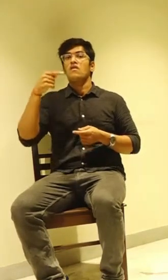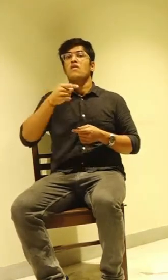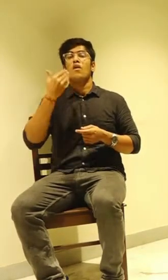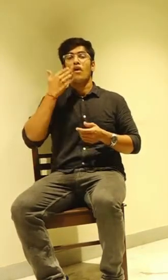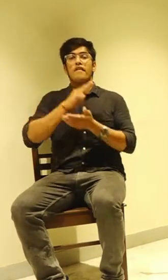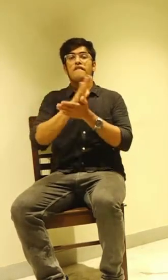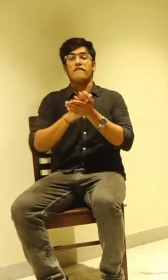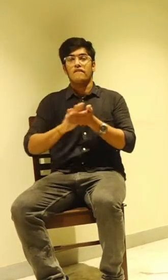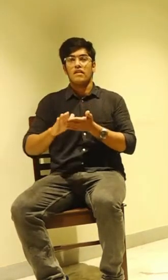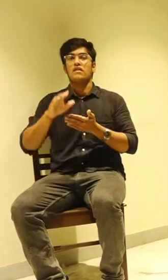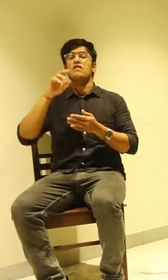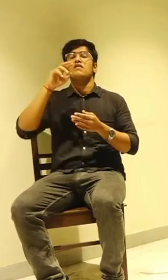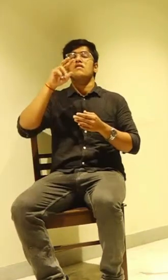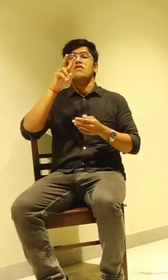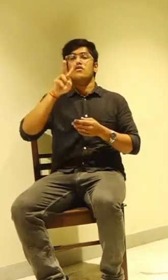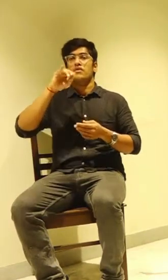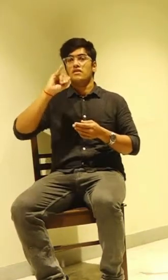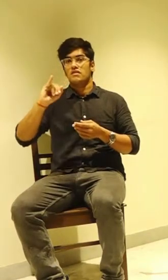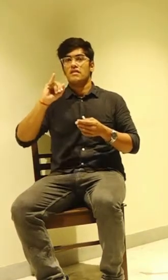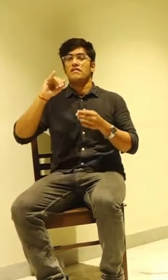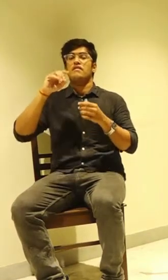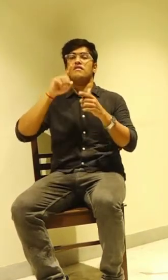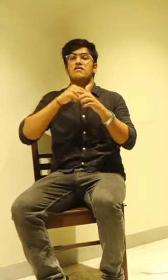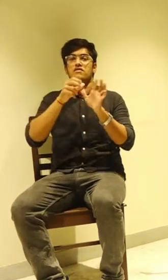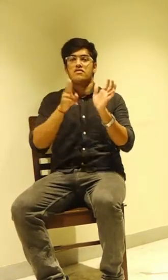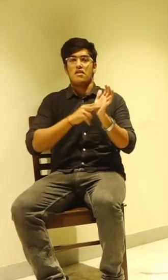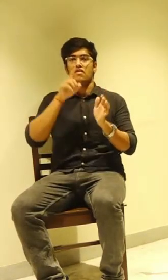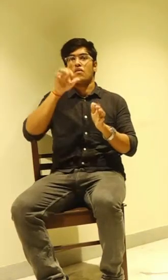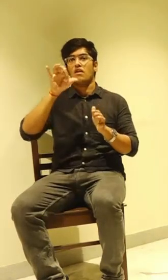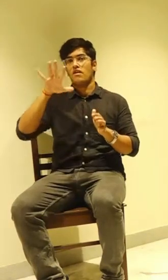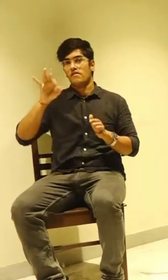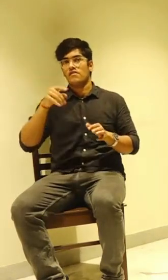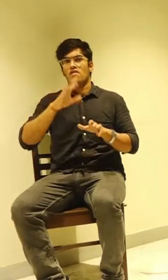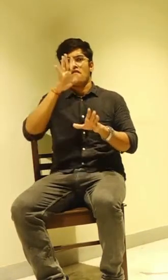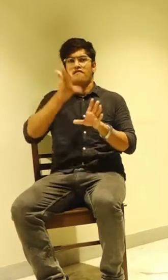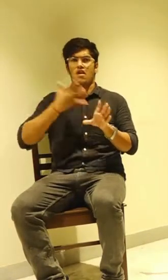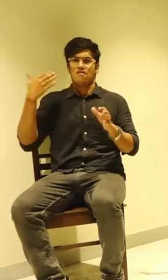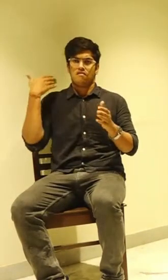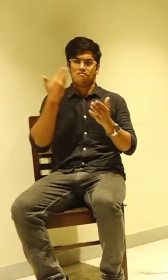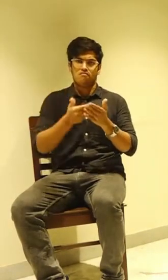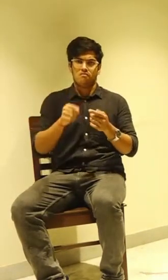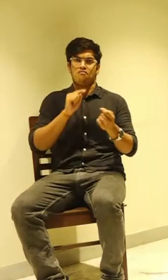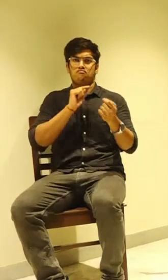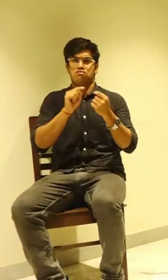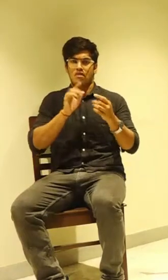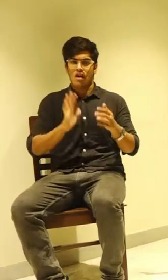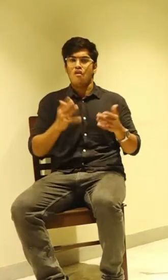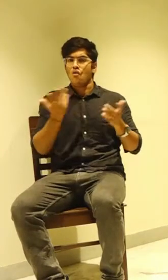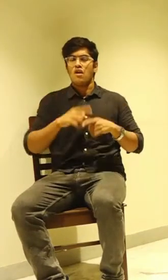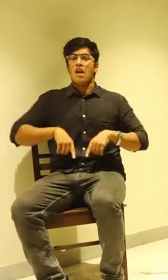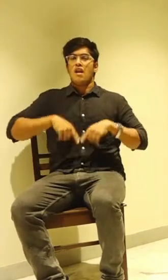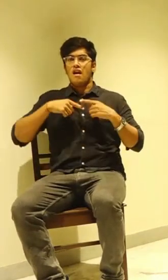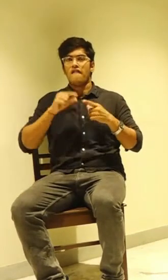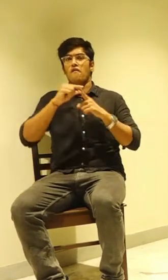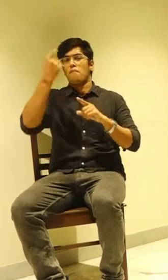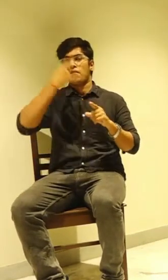January 1950. So it was nearly half a decade long battle which was waged over what the right to life and personal liberty must